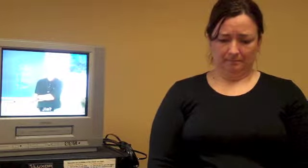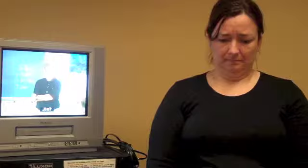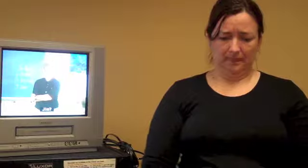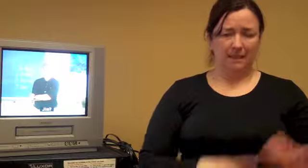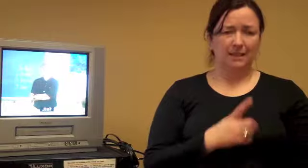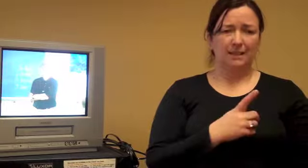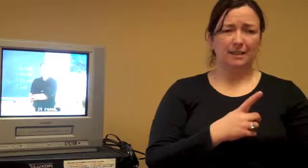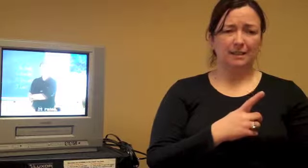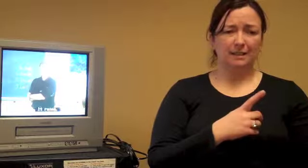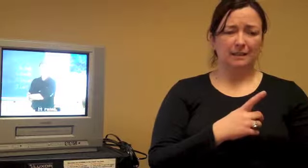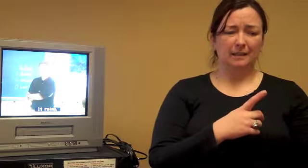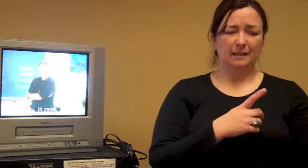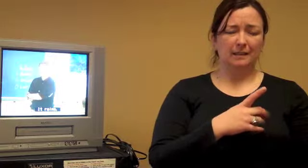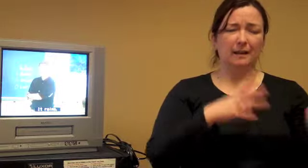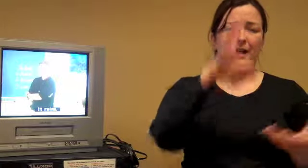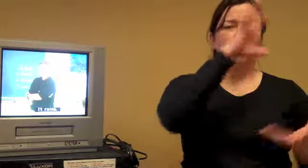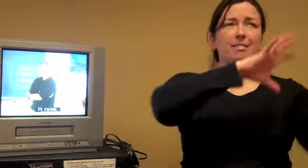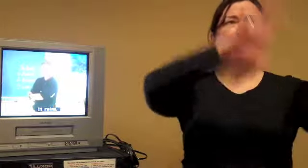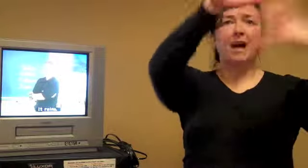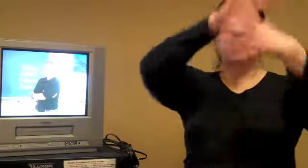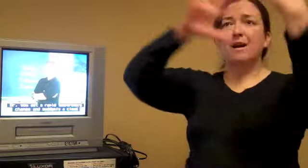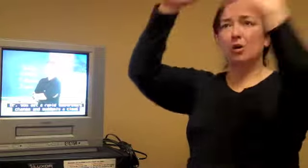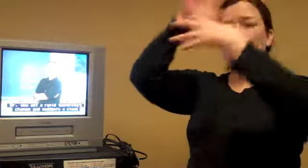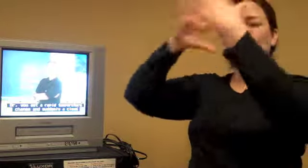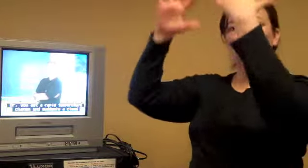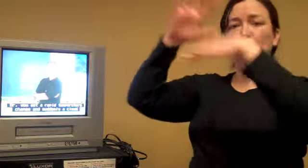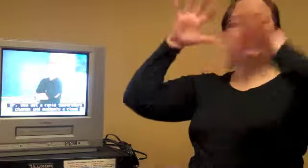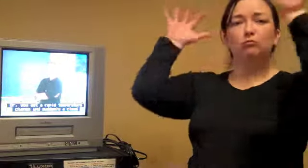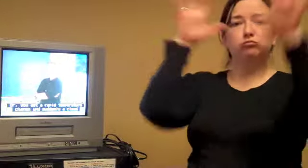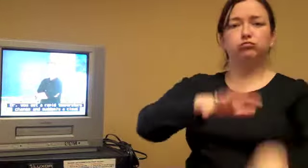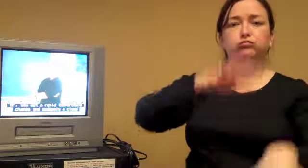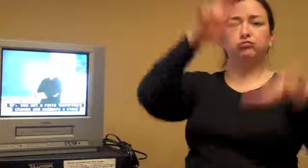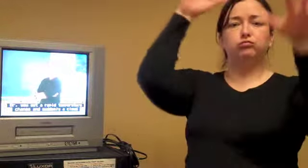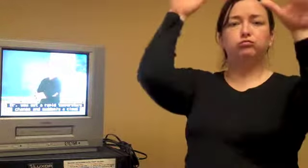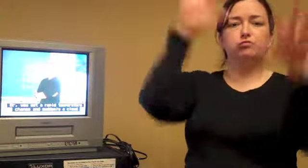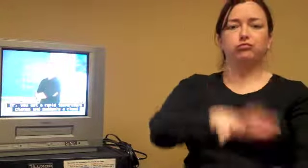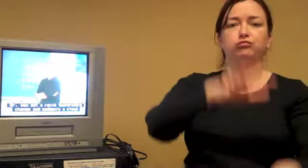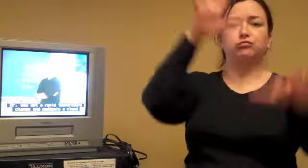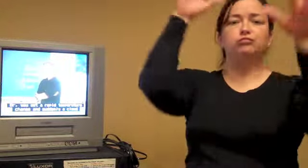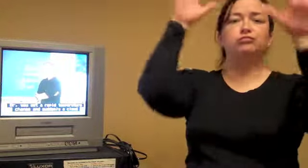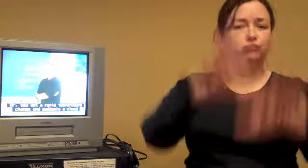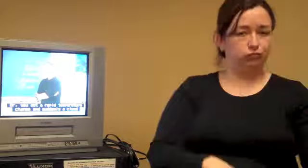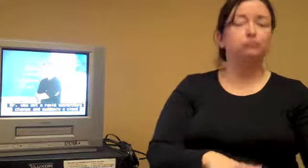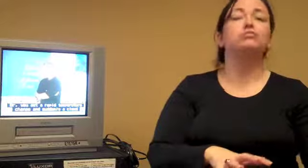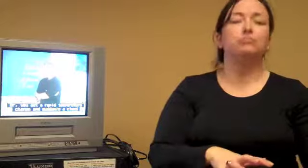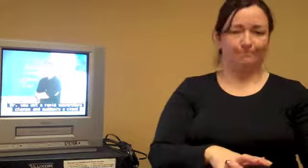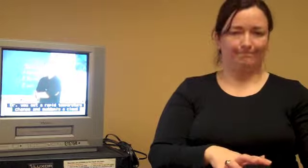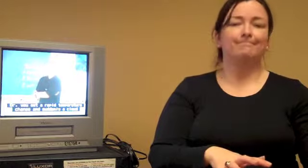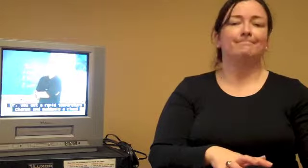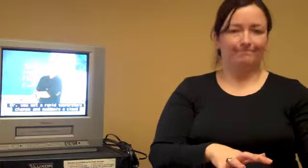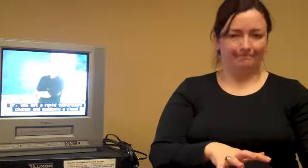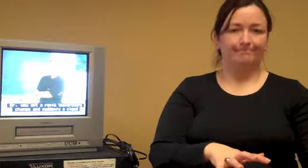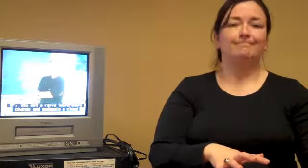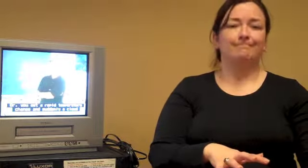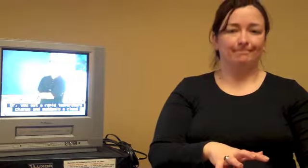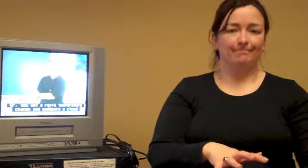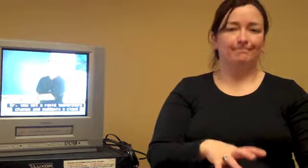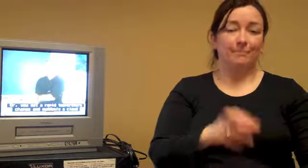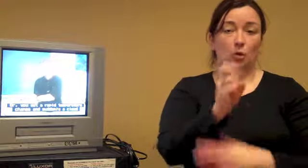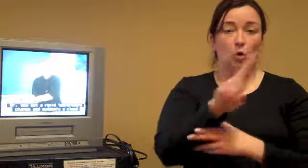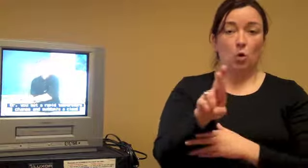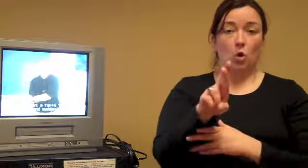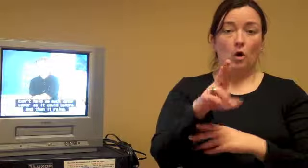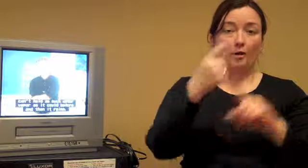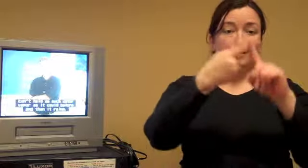Jim? It rains. Or you get a rapid temperature change, and suddenly